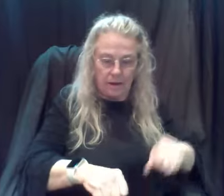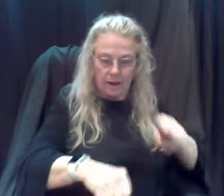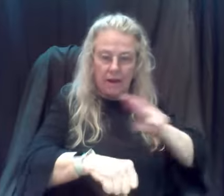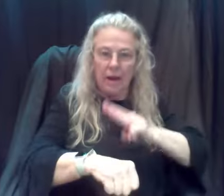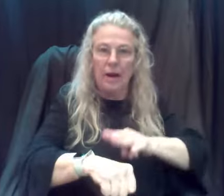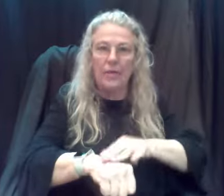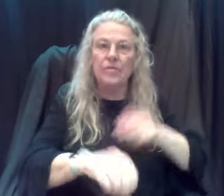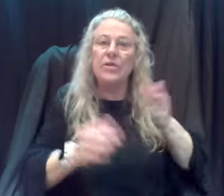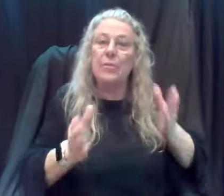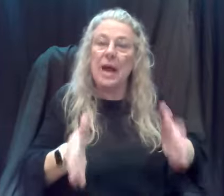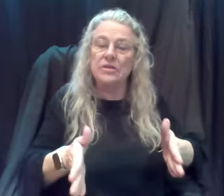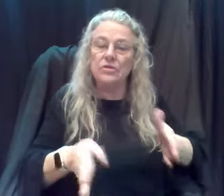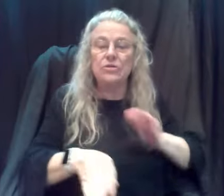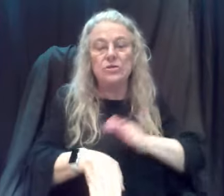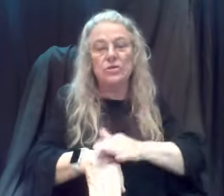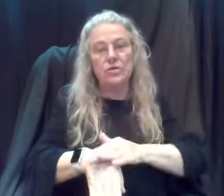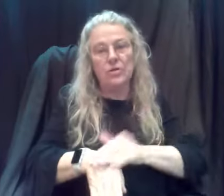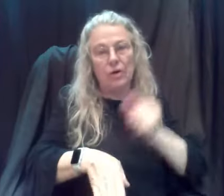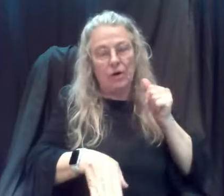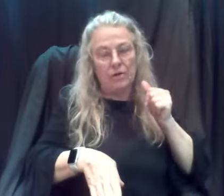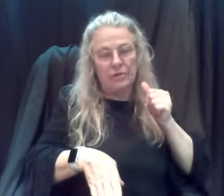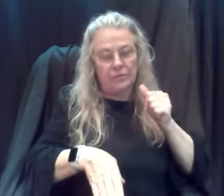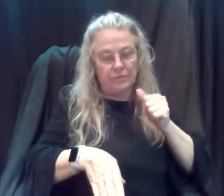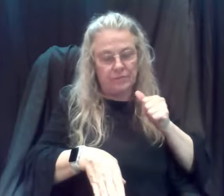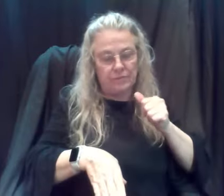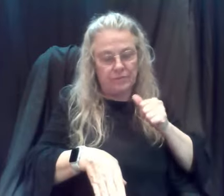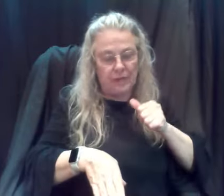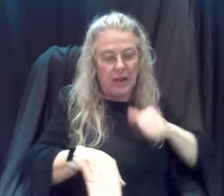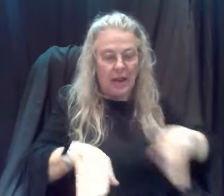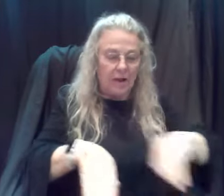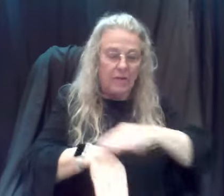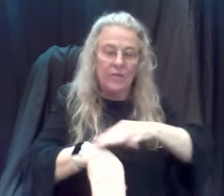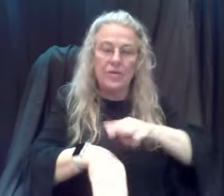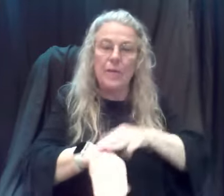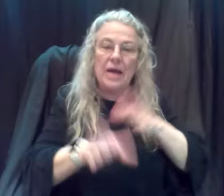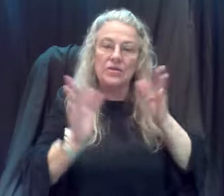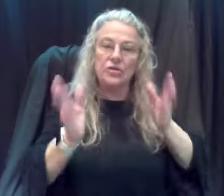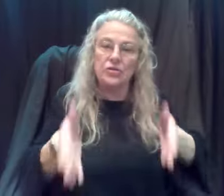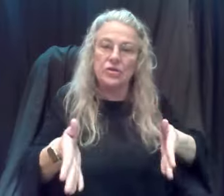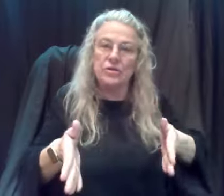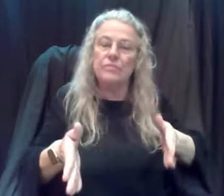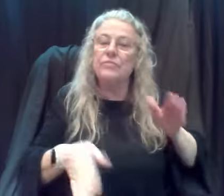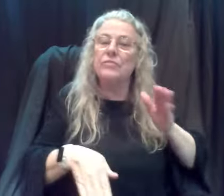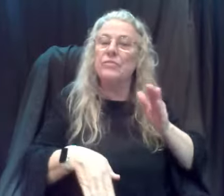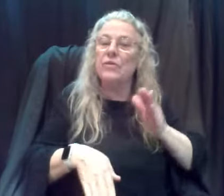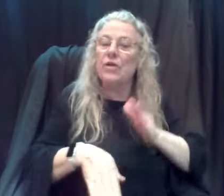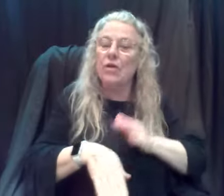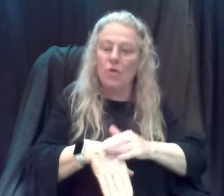The master's call. The master's call.